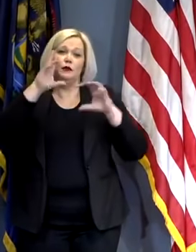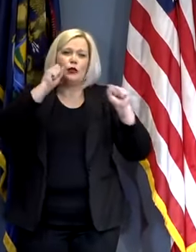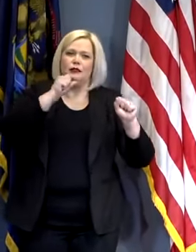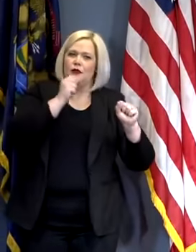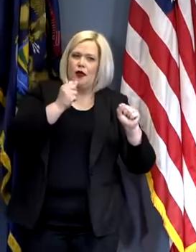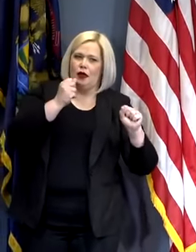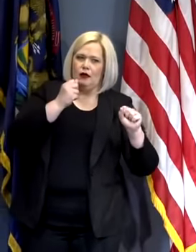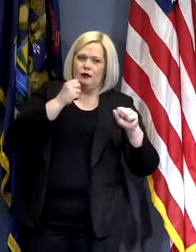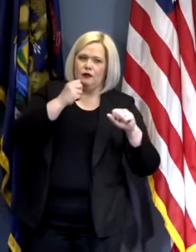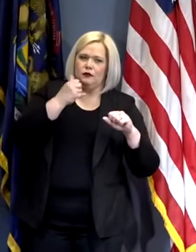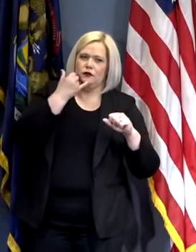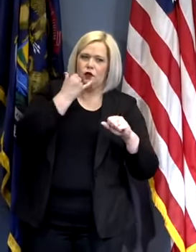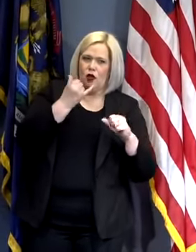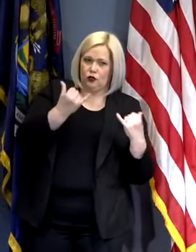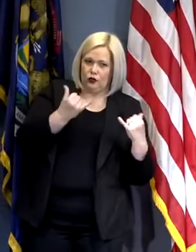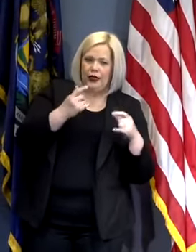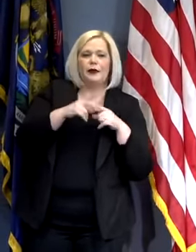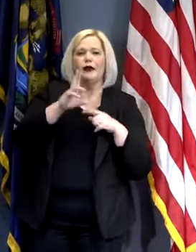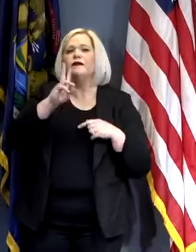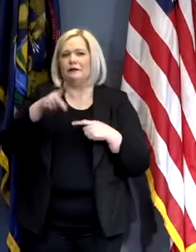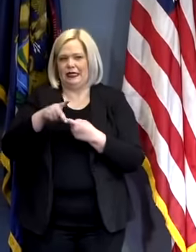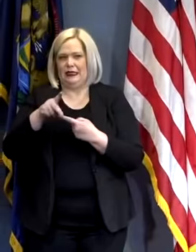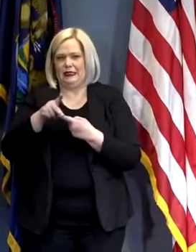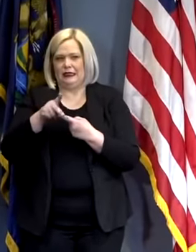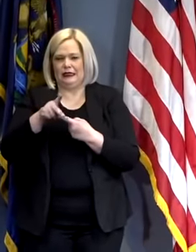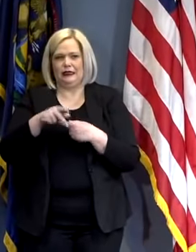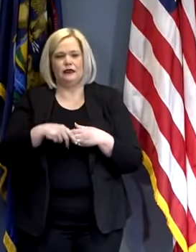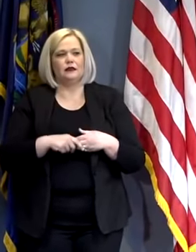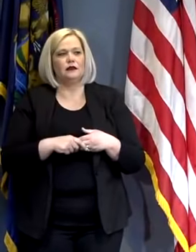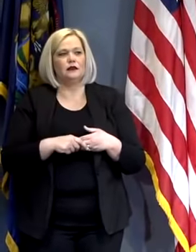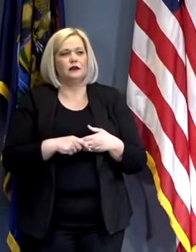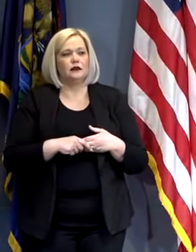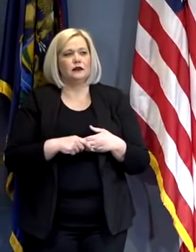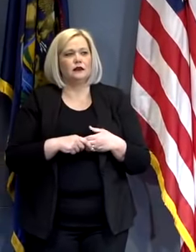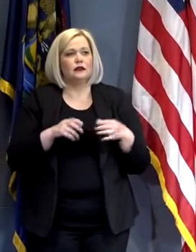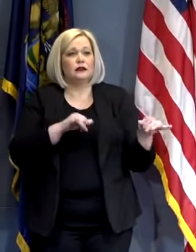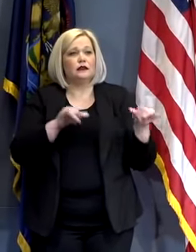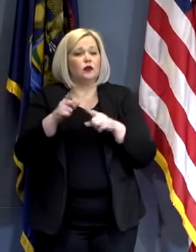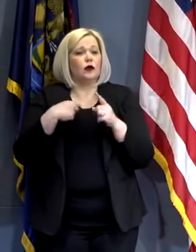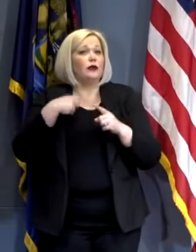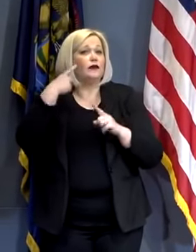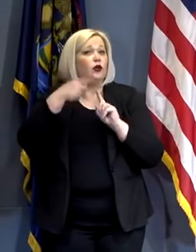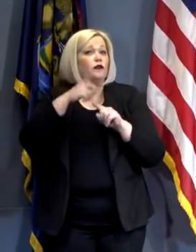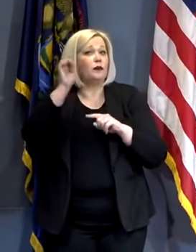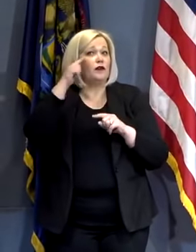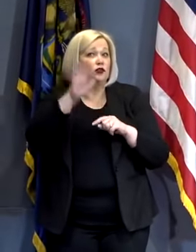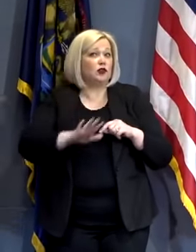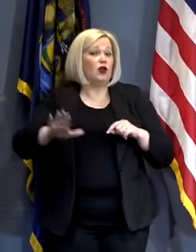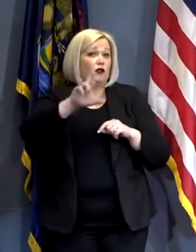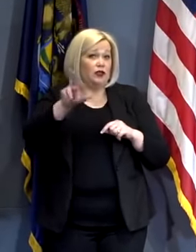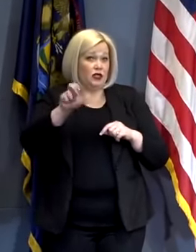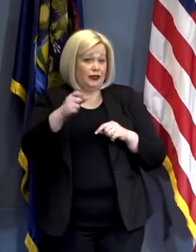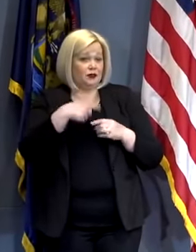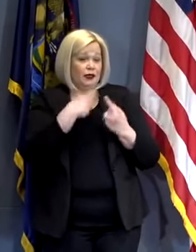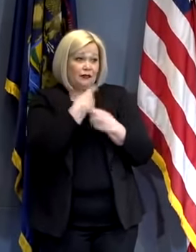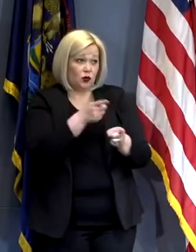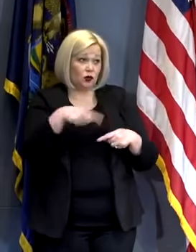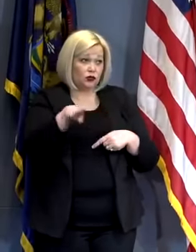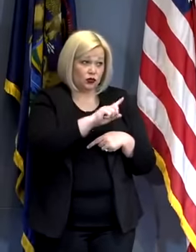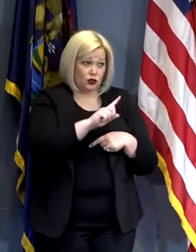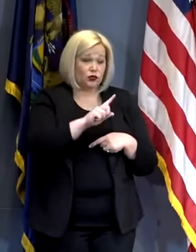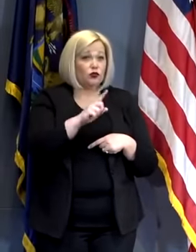call. I think, you know, the similar refrain from what we've heard from governors across the country and what I've shared with you is